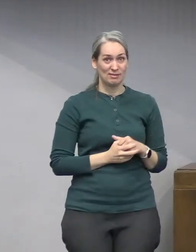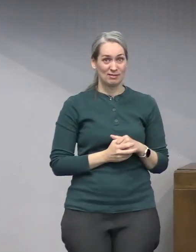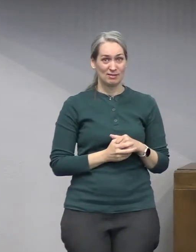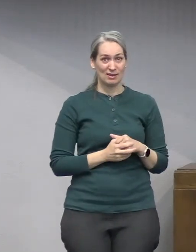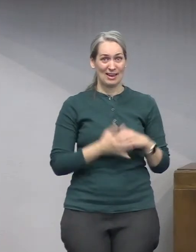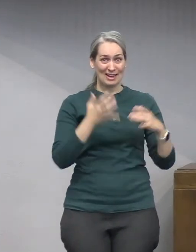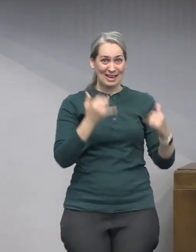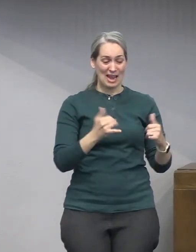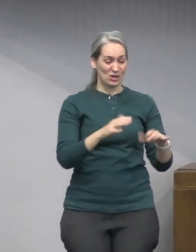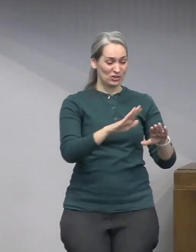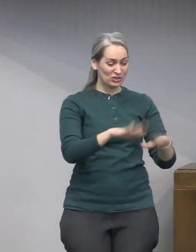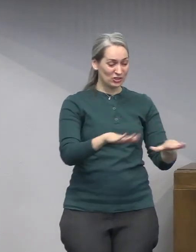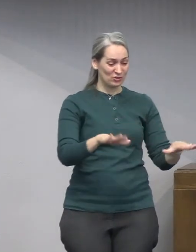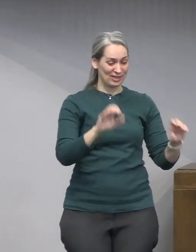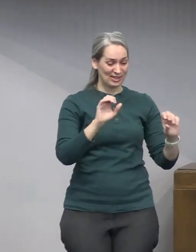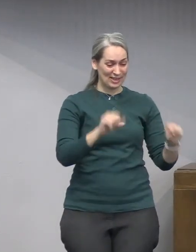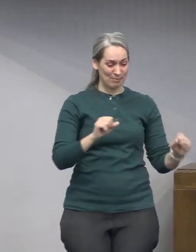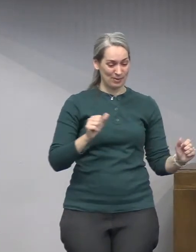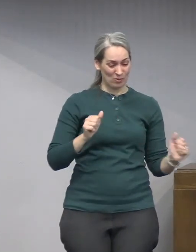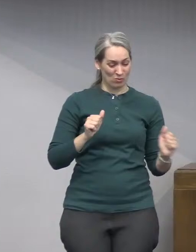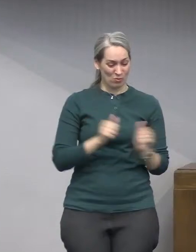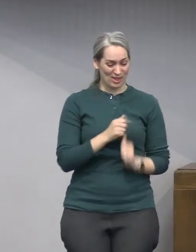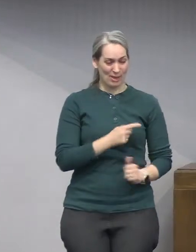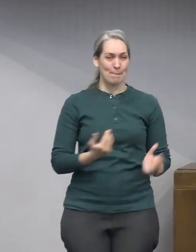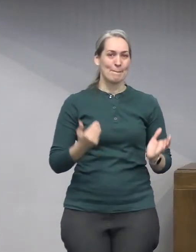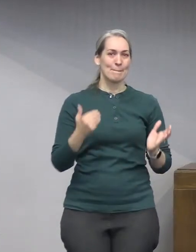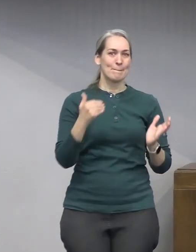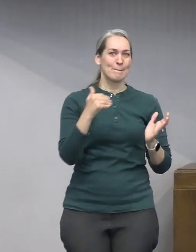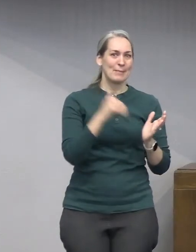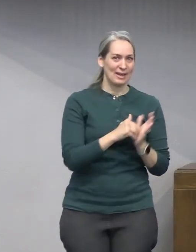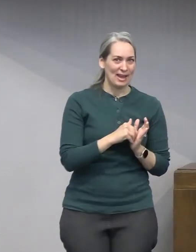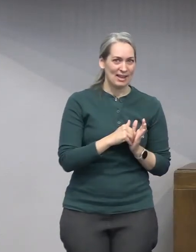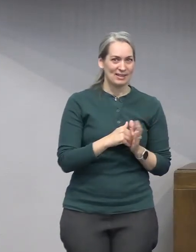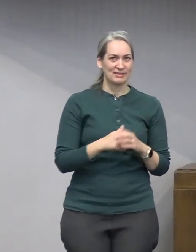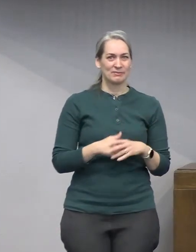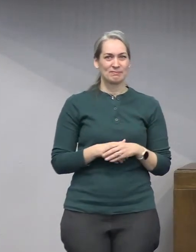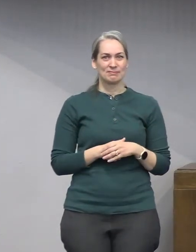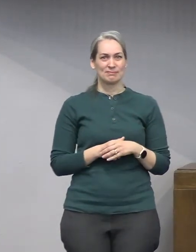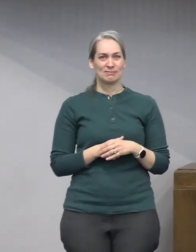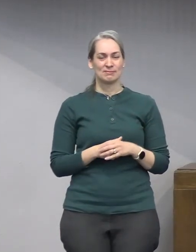Now his children could come and be with him again. He could be with them again.